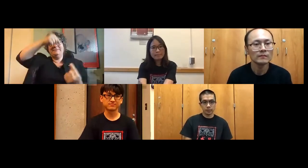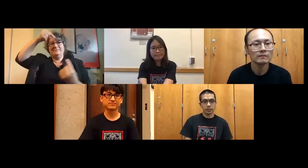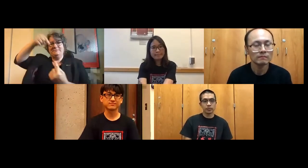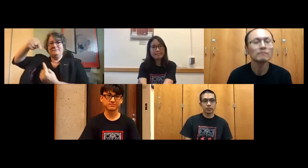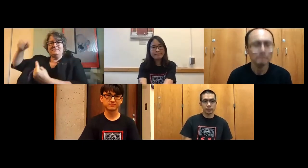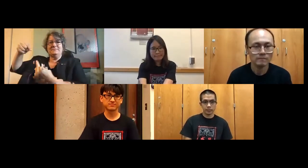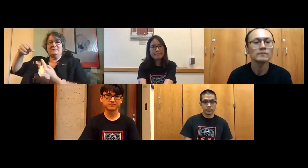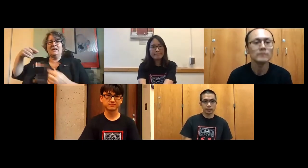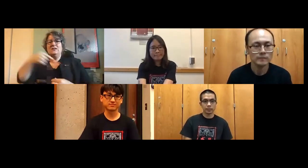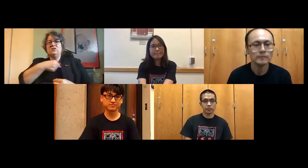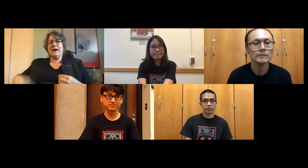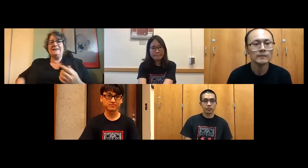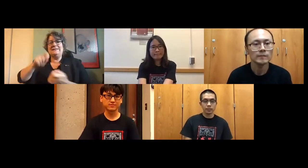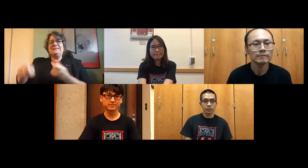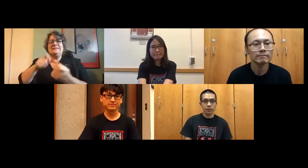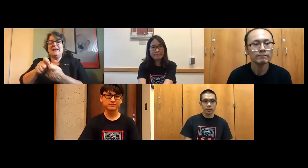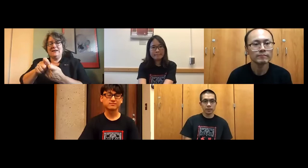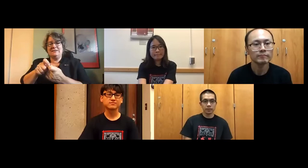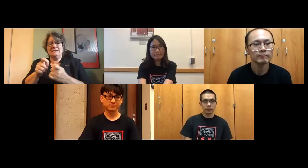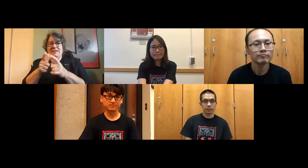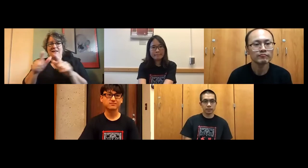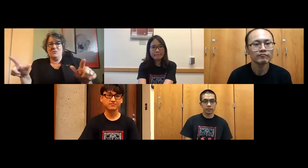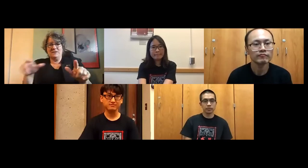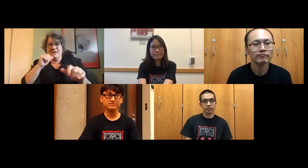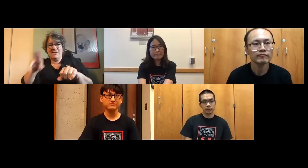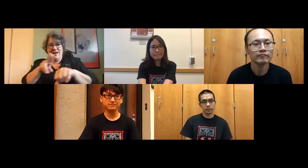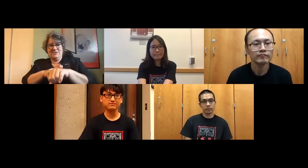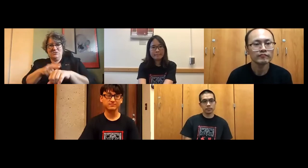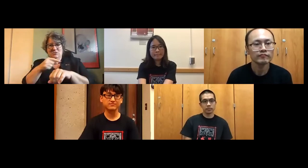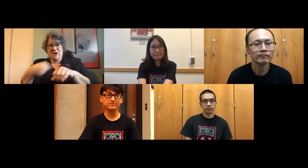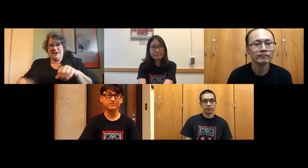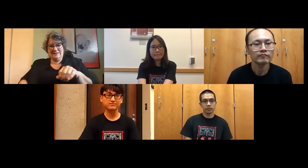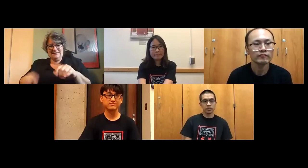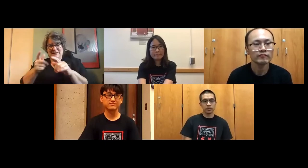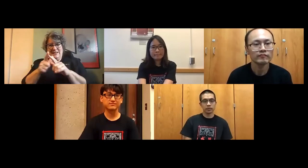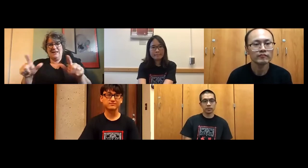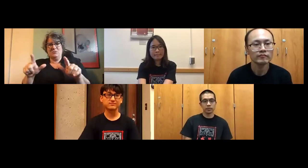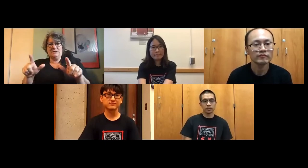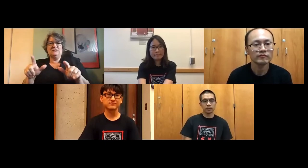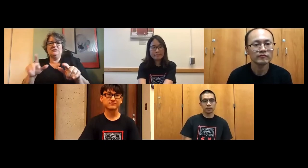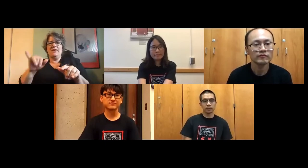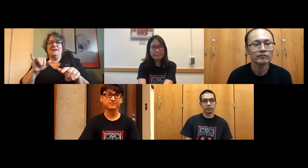sign language, not the natural Chinese sign language that the students used.